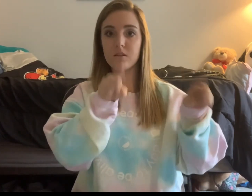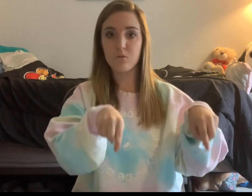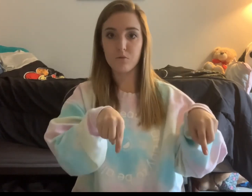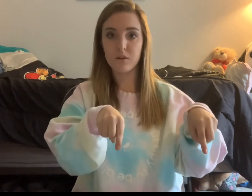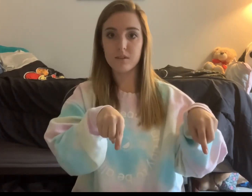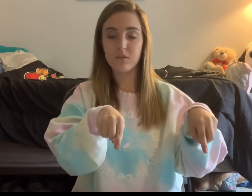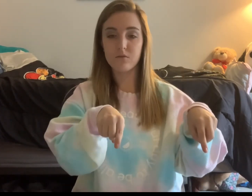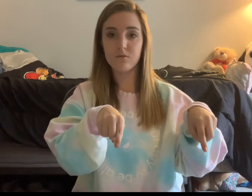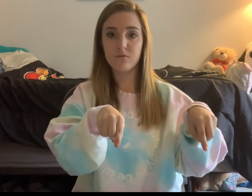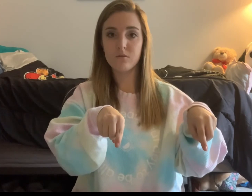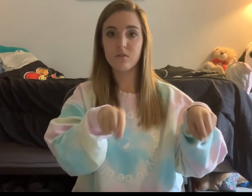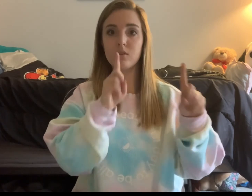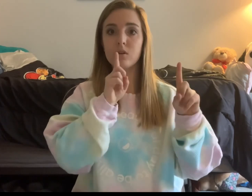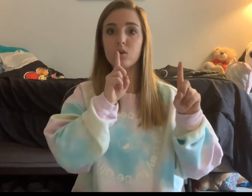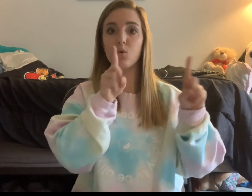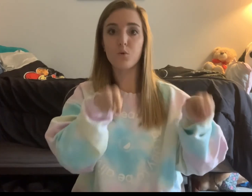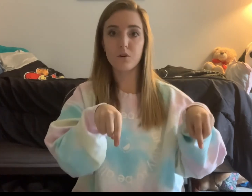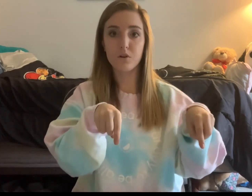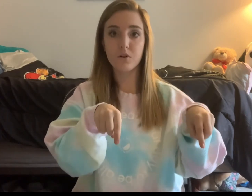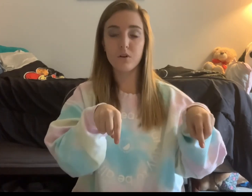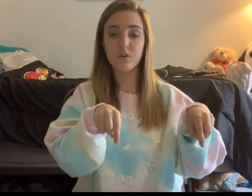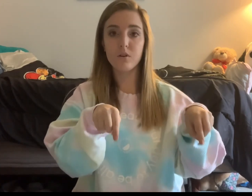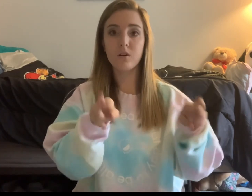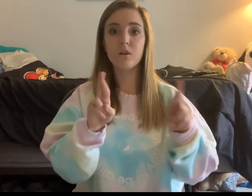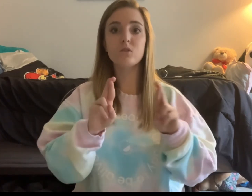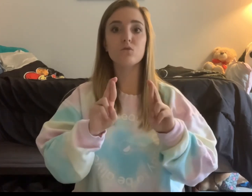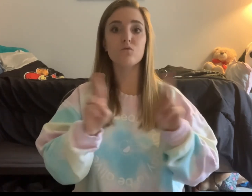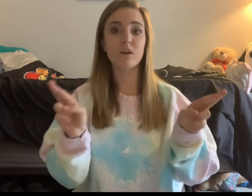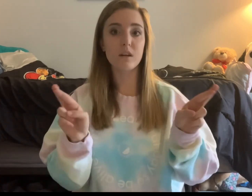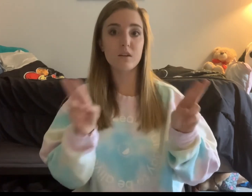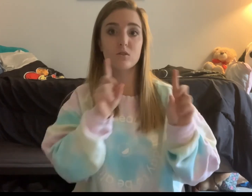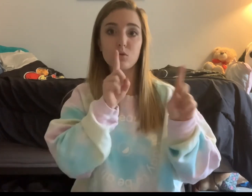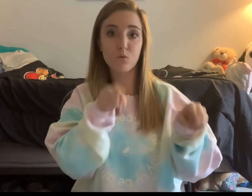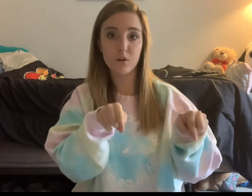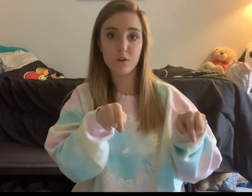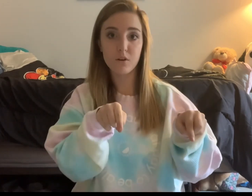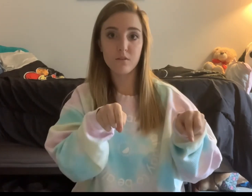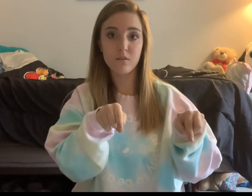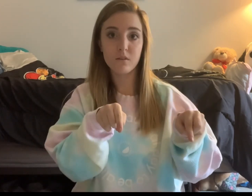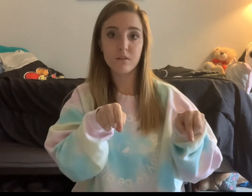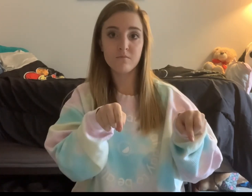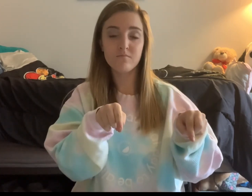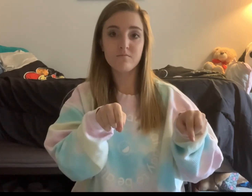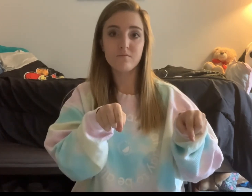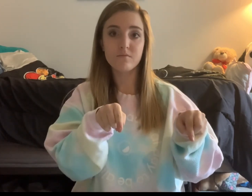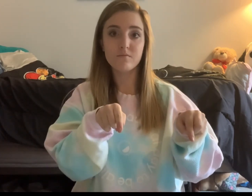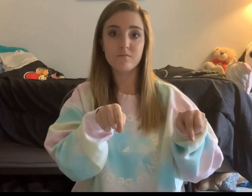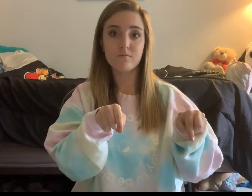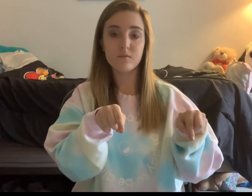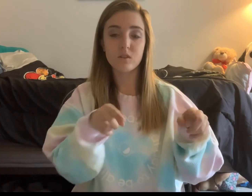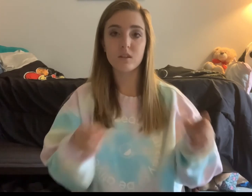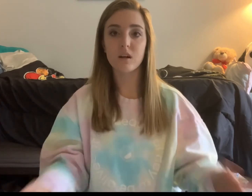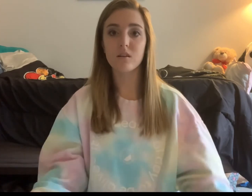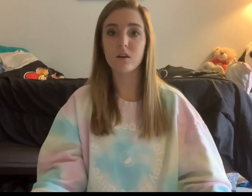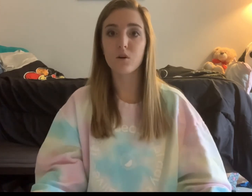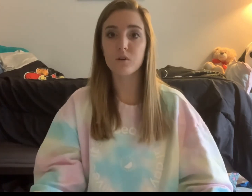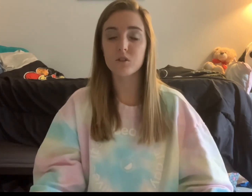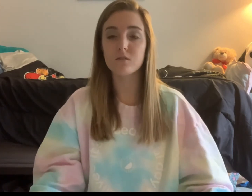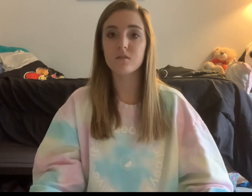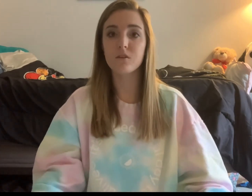point down. Order. So ready to order. So that's kind of like a question. And you want to use